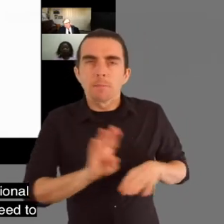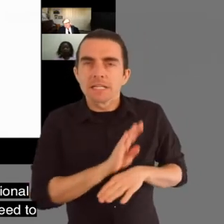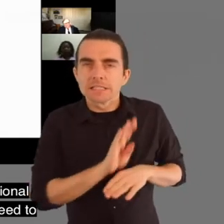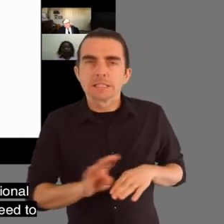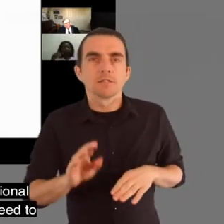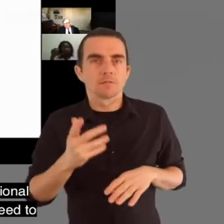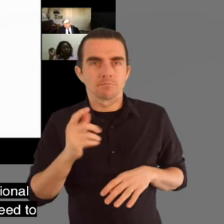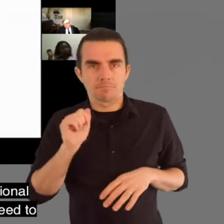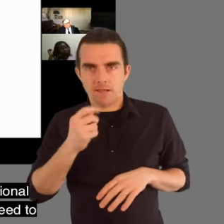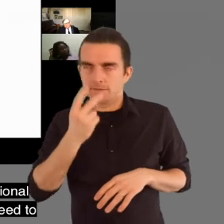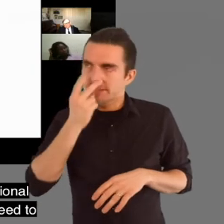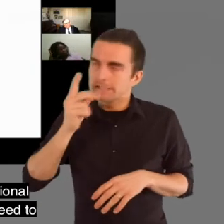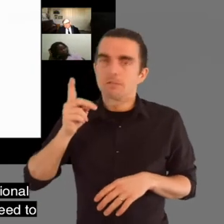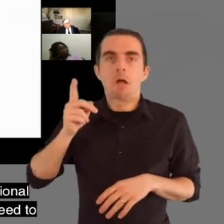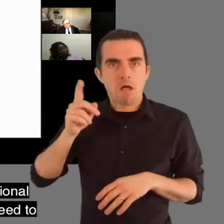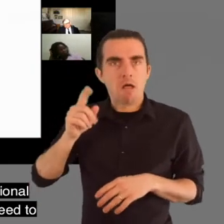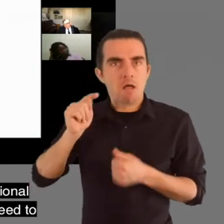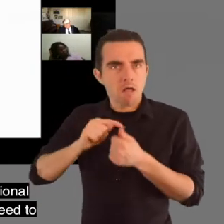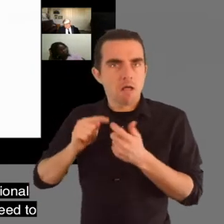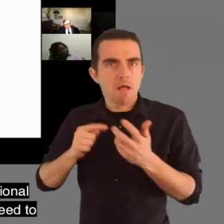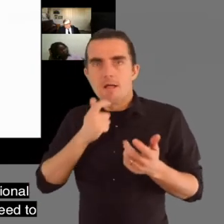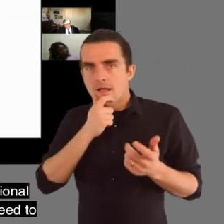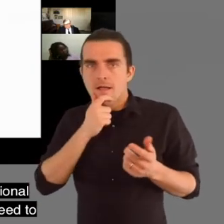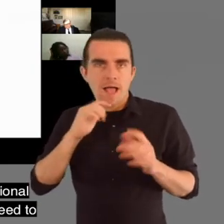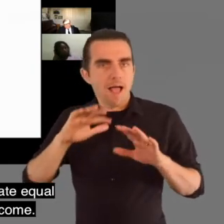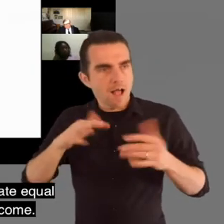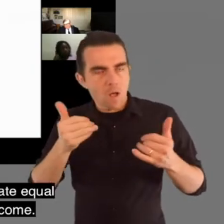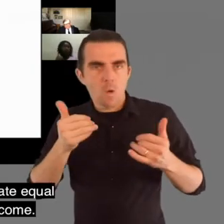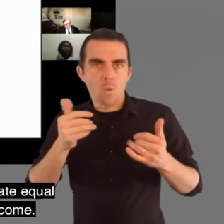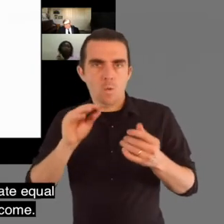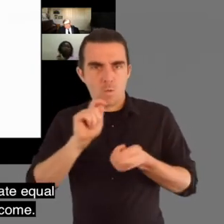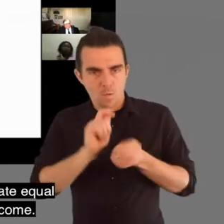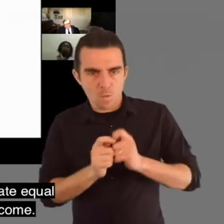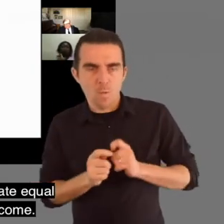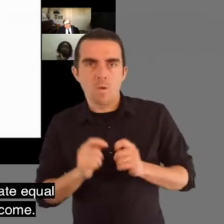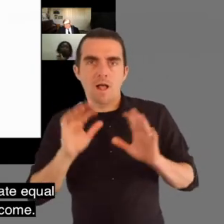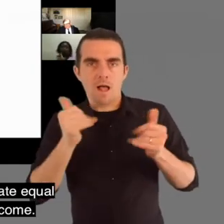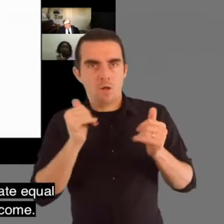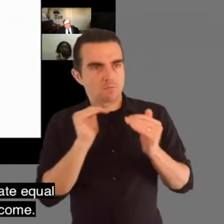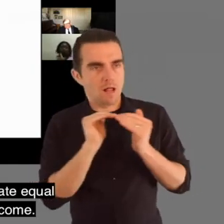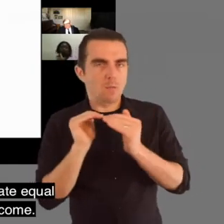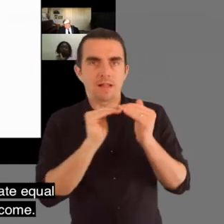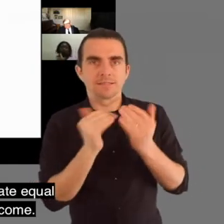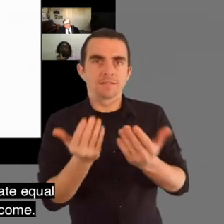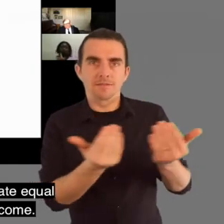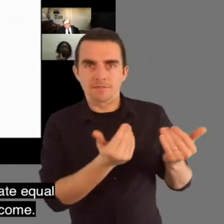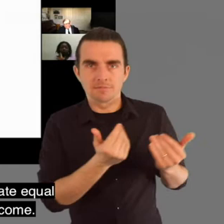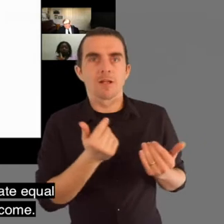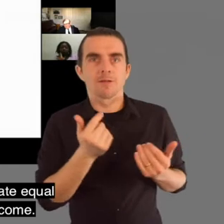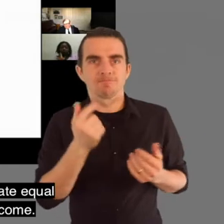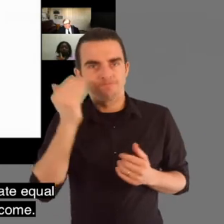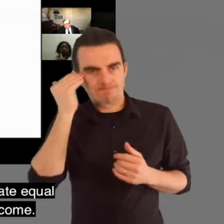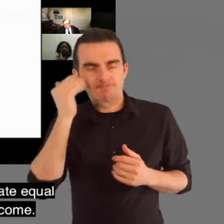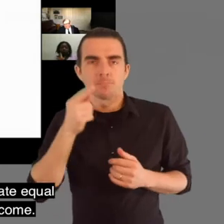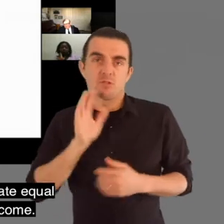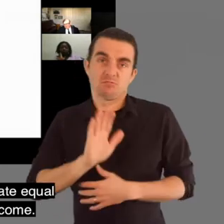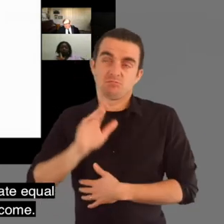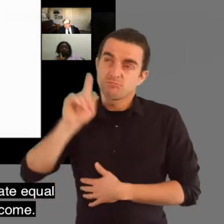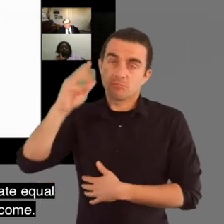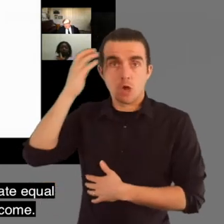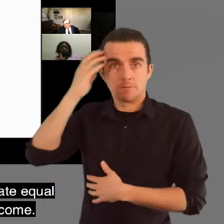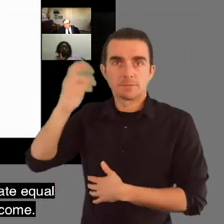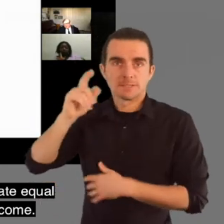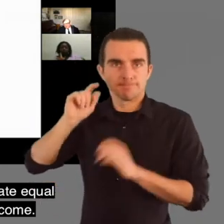cities, and the regional commerce business houses need to recognize this need and incorporate equal